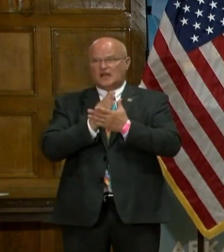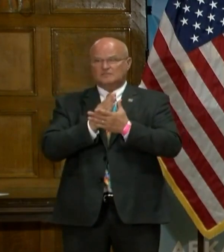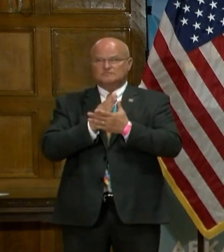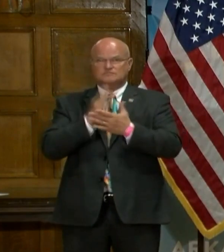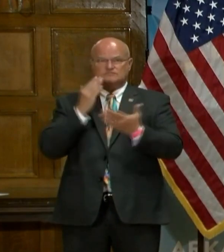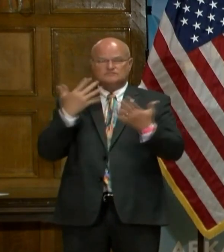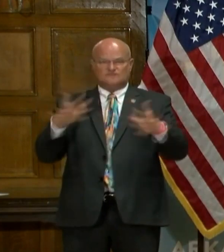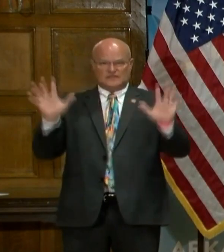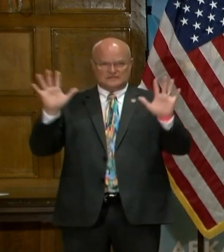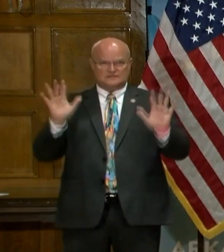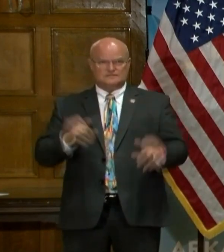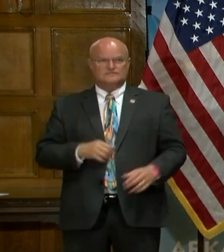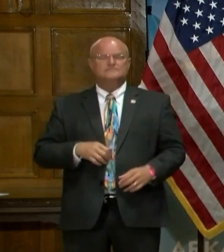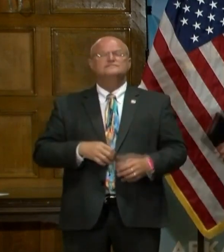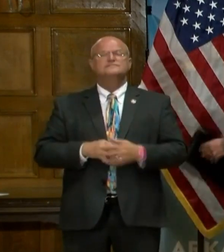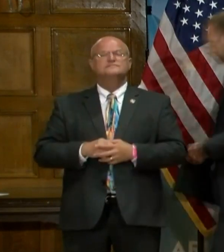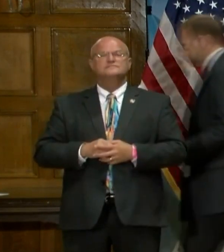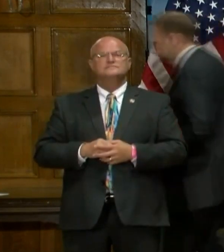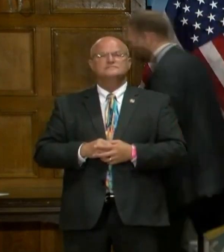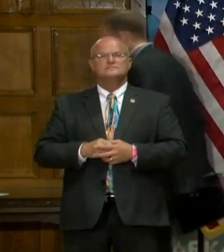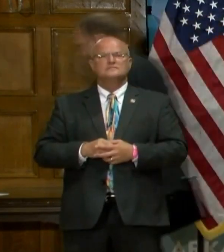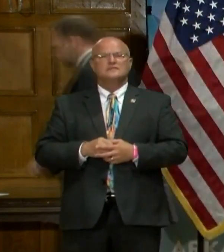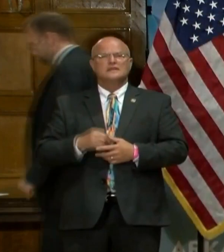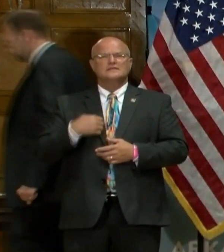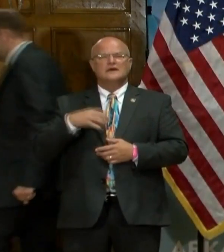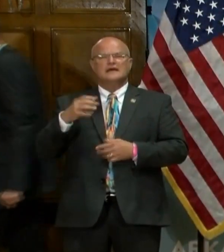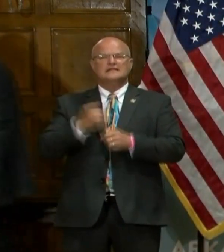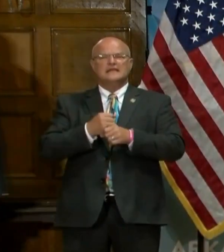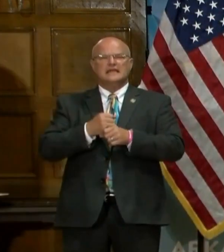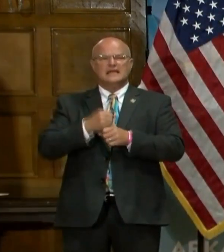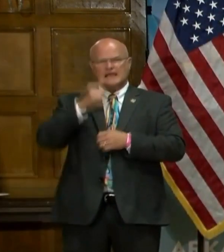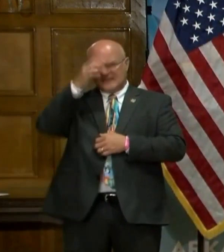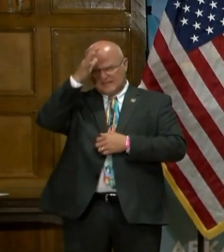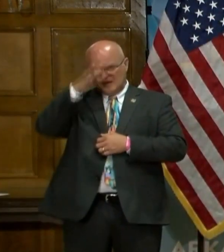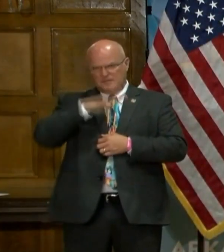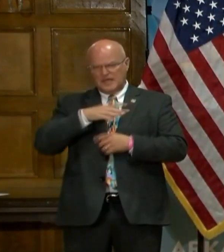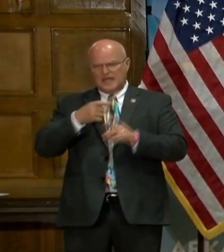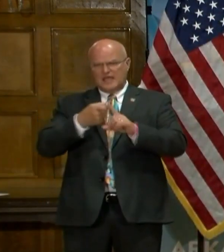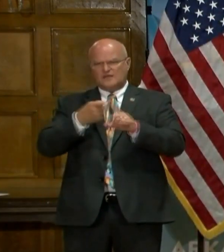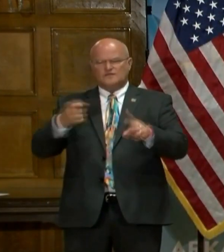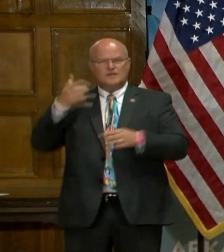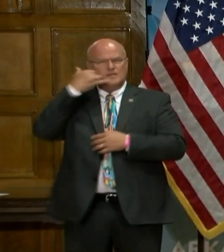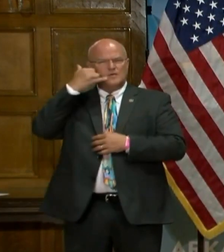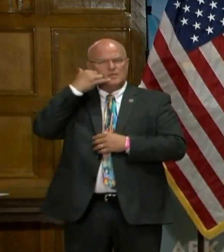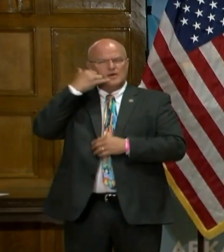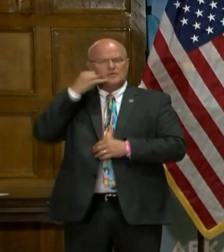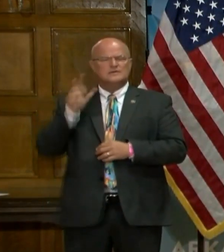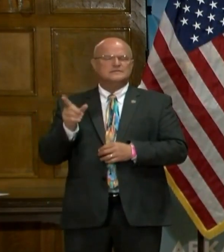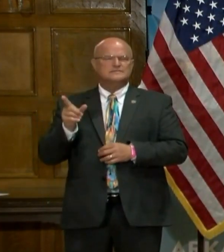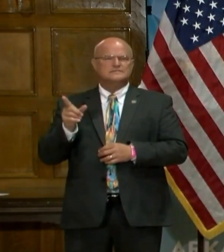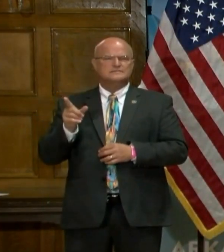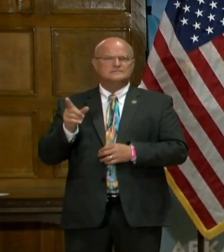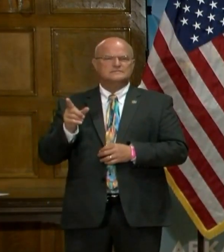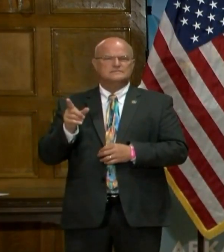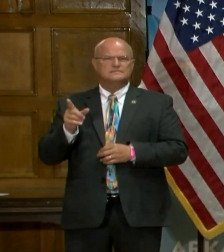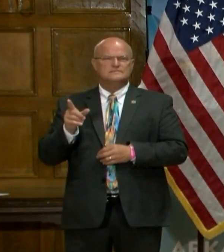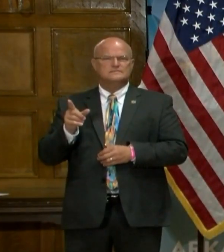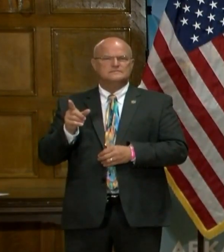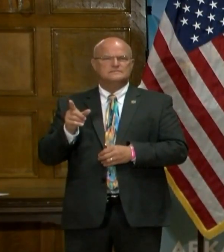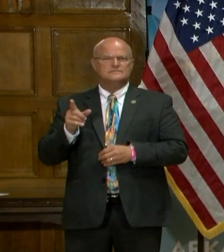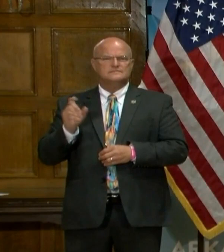altogether. Let me see if I can take a gentleman from the remote.